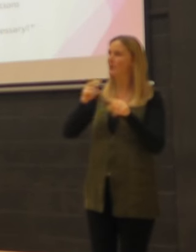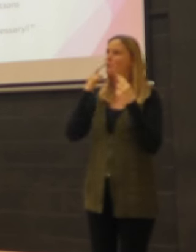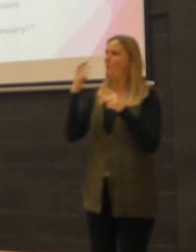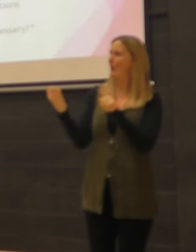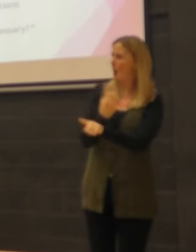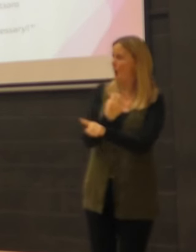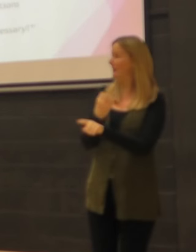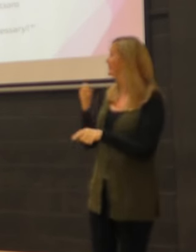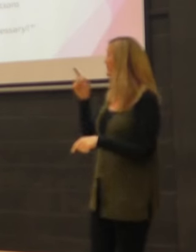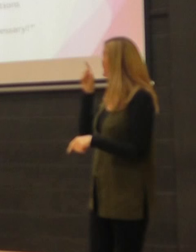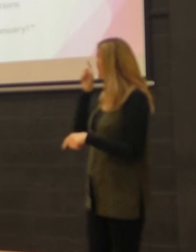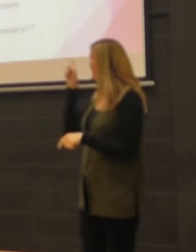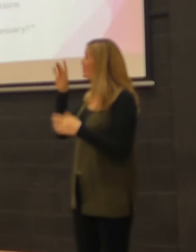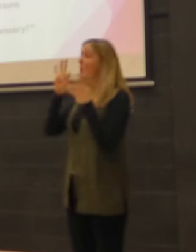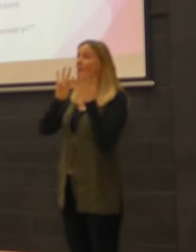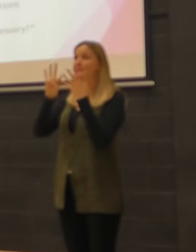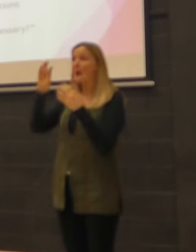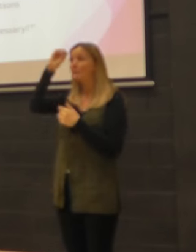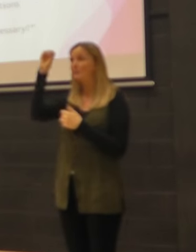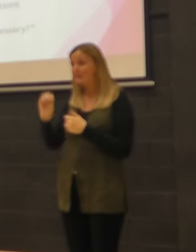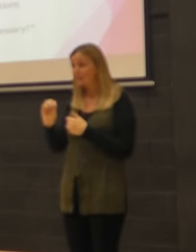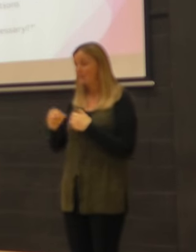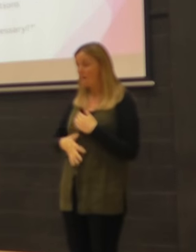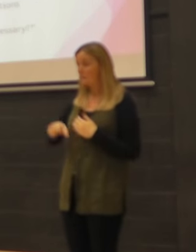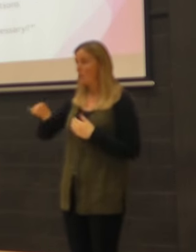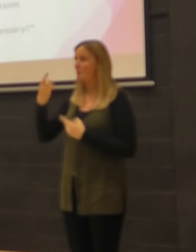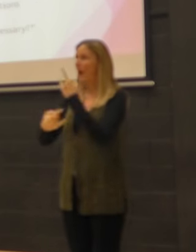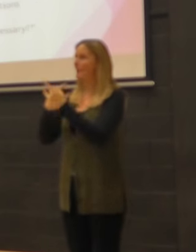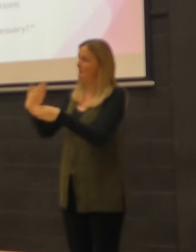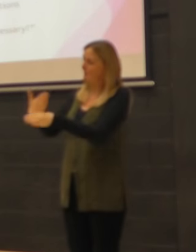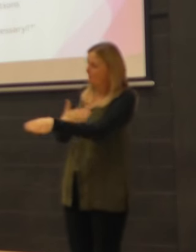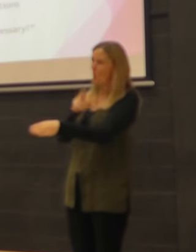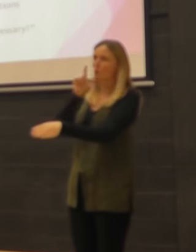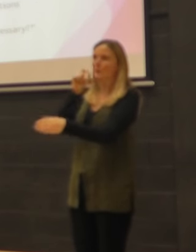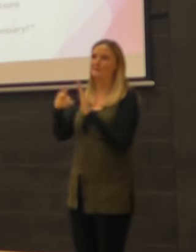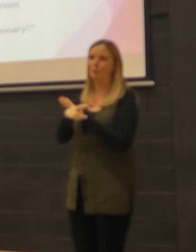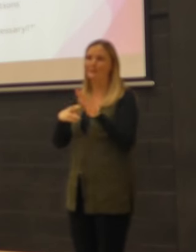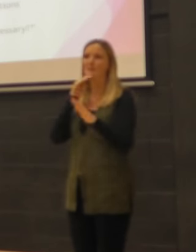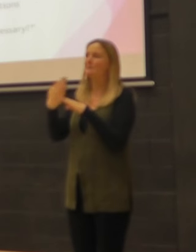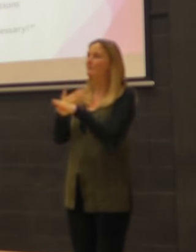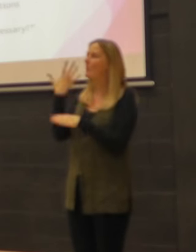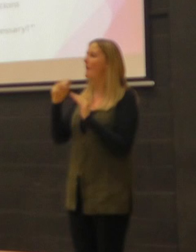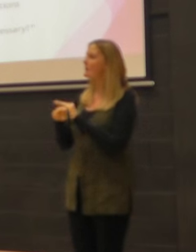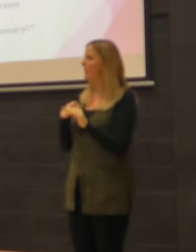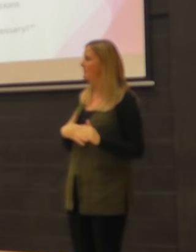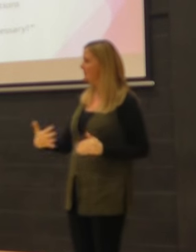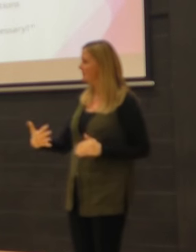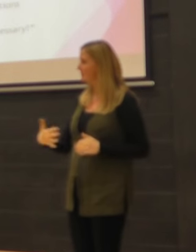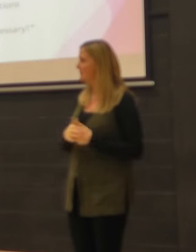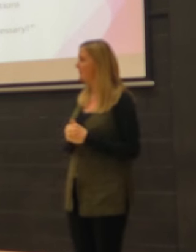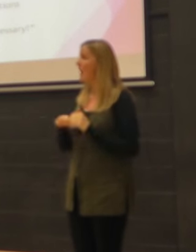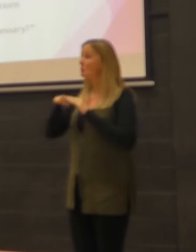rare. 99% of abortions happen before 20 weeks of gestation, before 5 months, and less